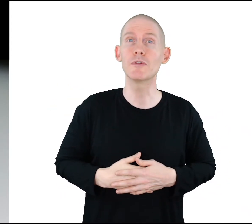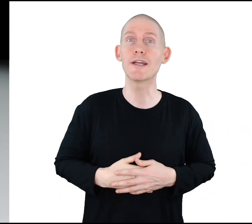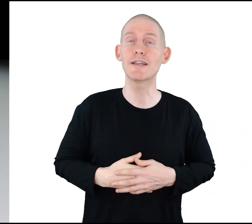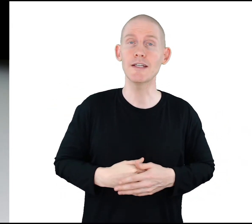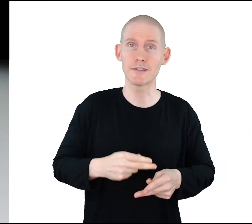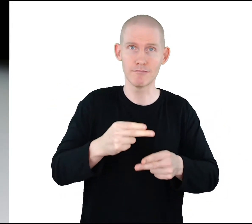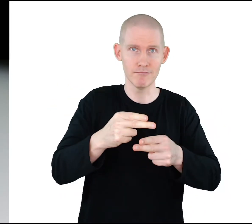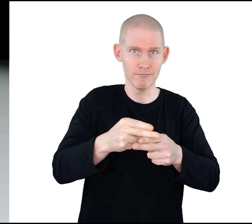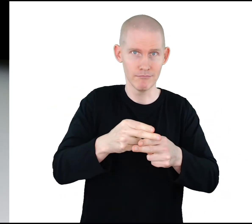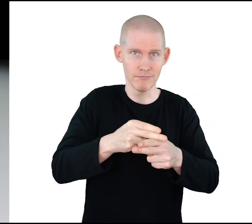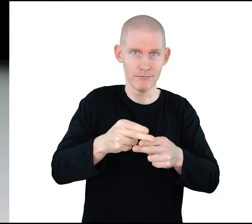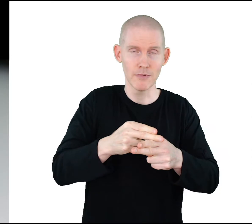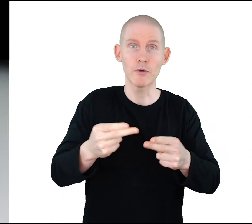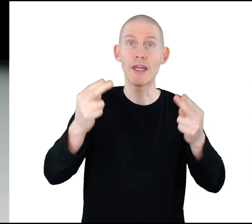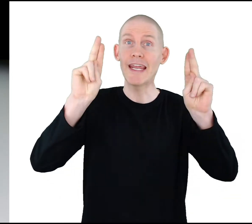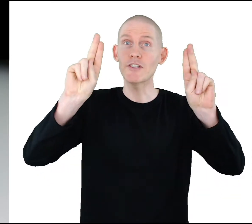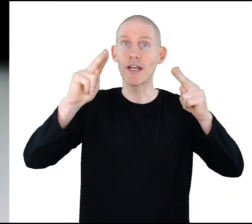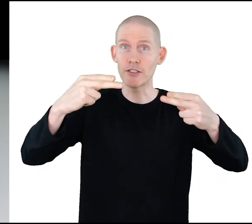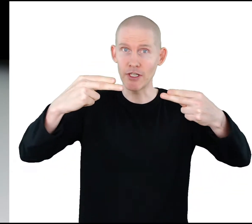like this, with the H hand shapes.